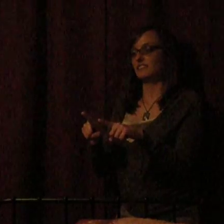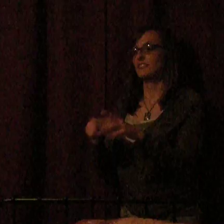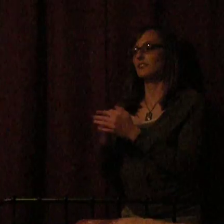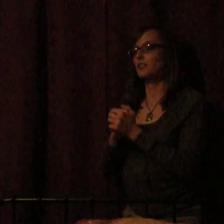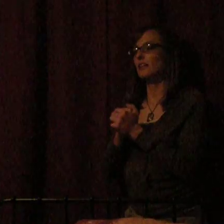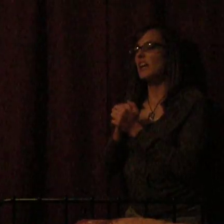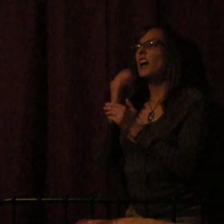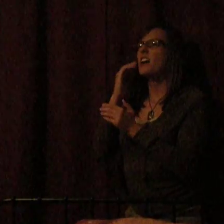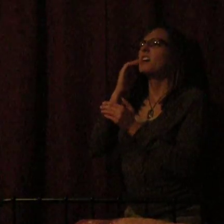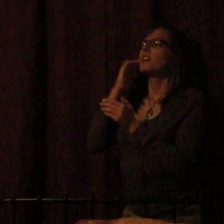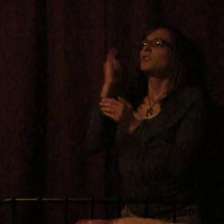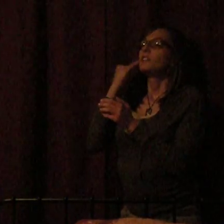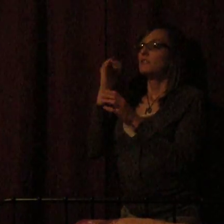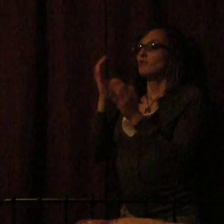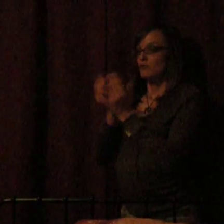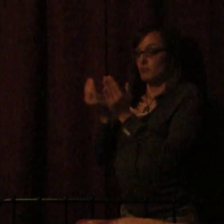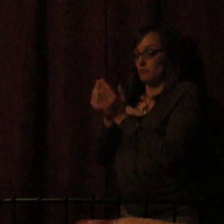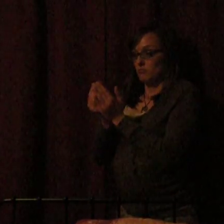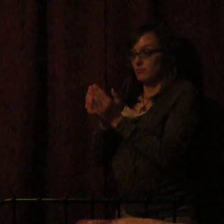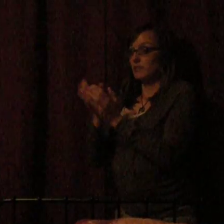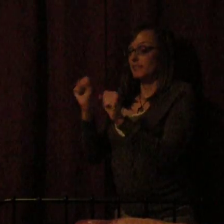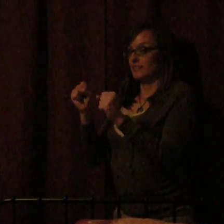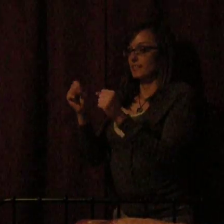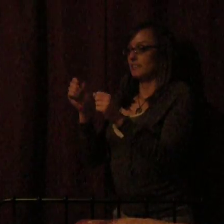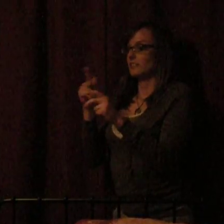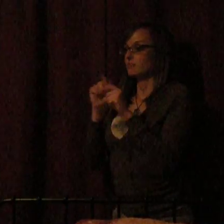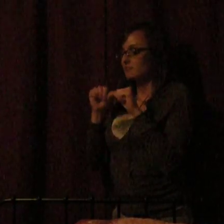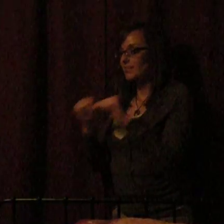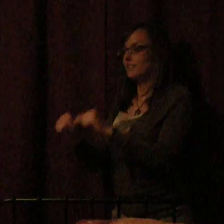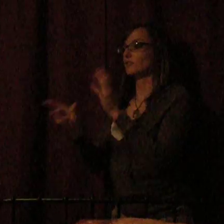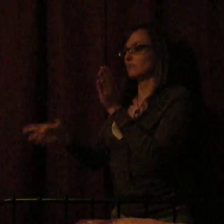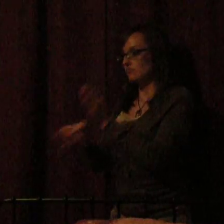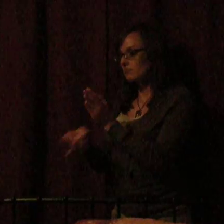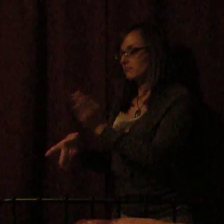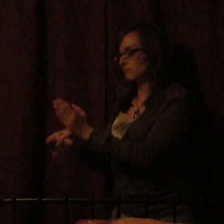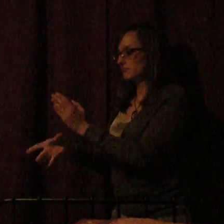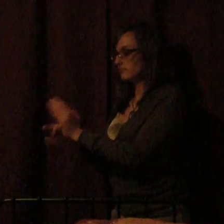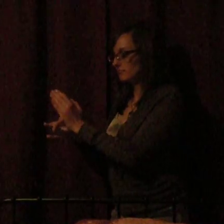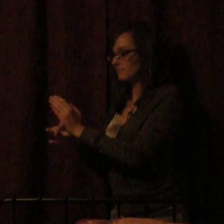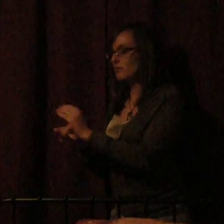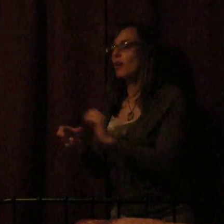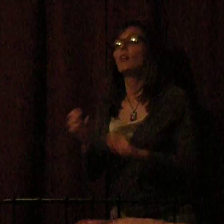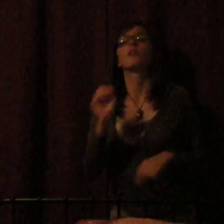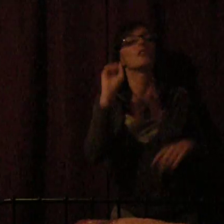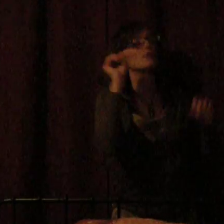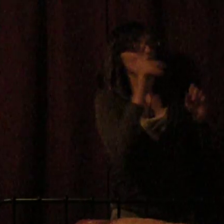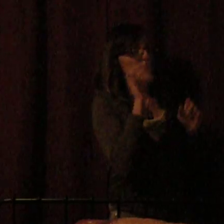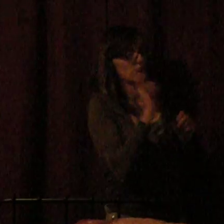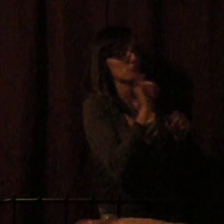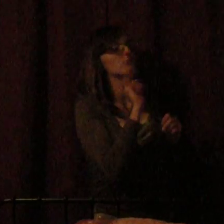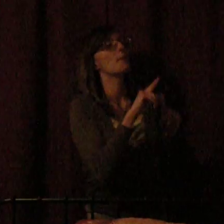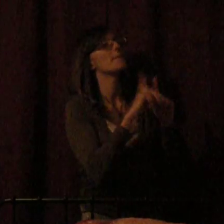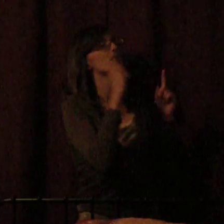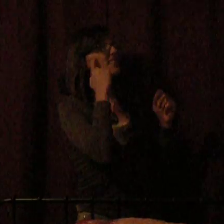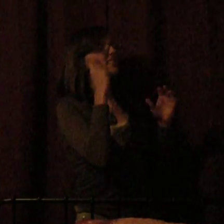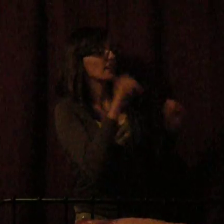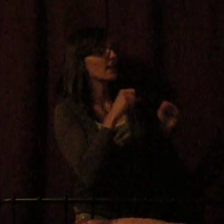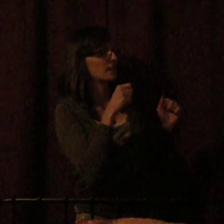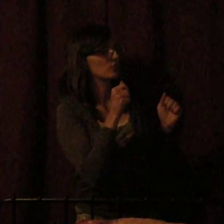can maintain magnetism in the hull of a ship. But do you think you can do this with an oil spill by collecting up all the